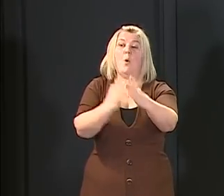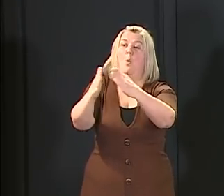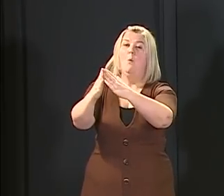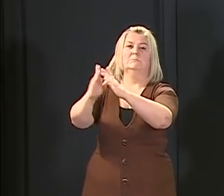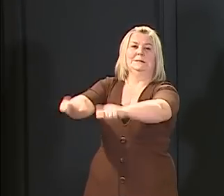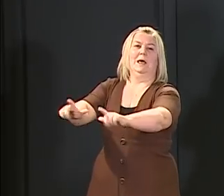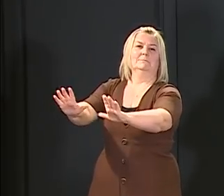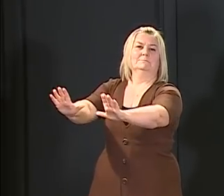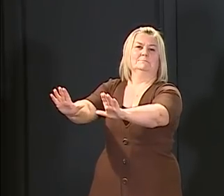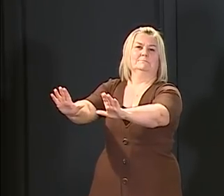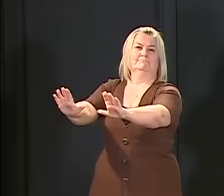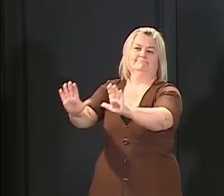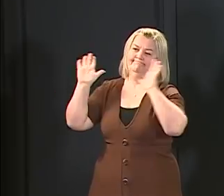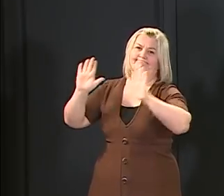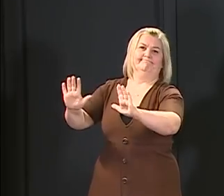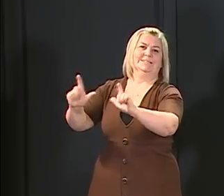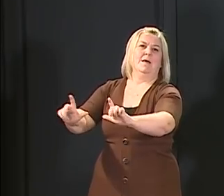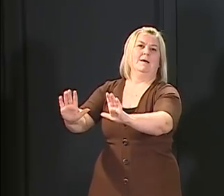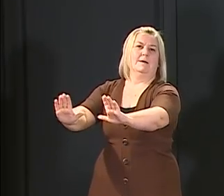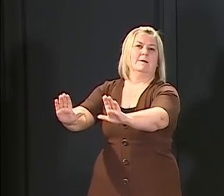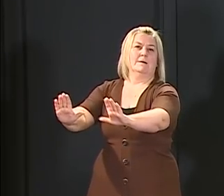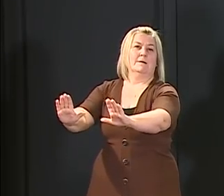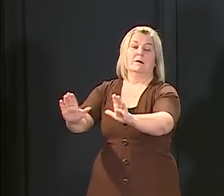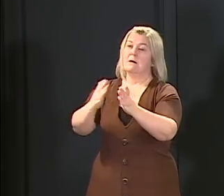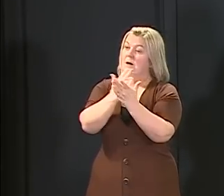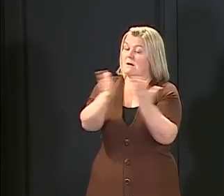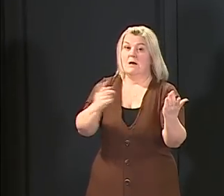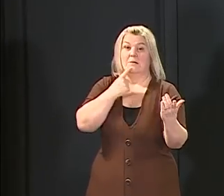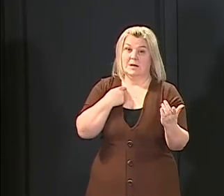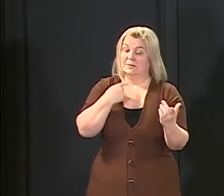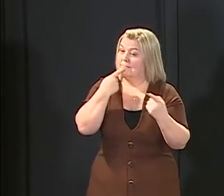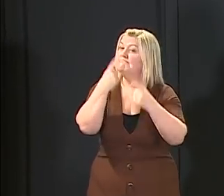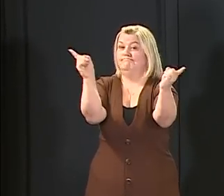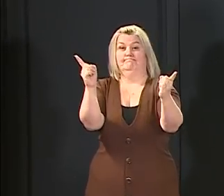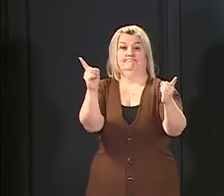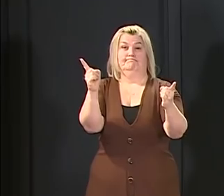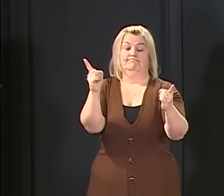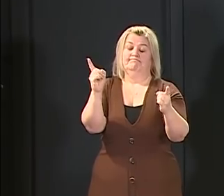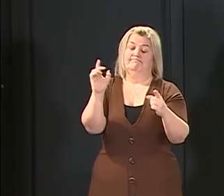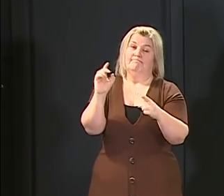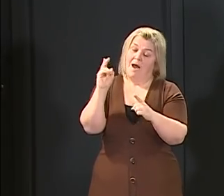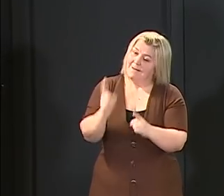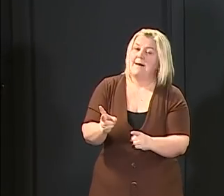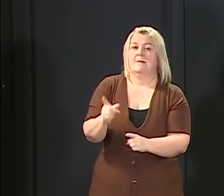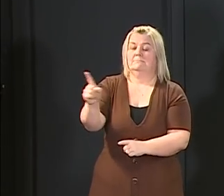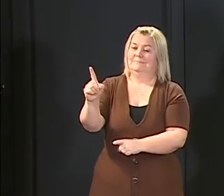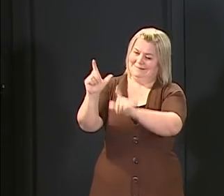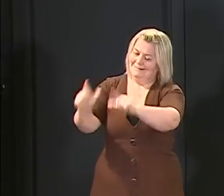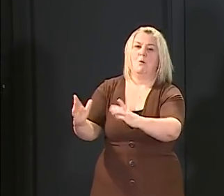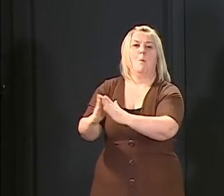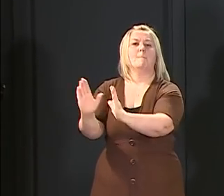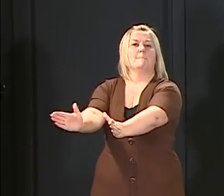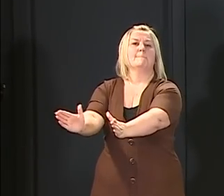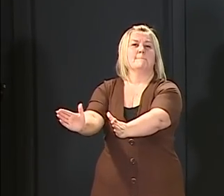home. That is the clear message I gave yesterday, and I am reinforcing that message now. From